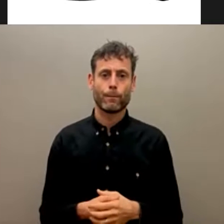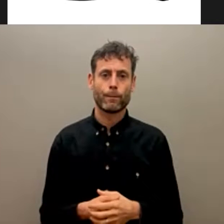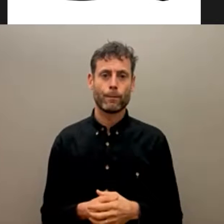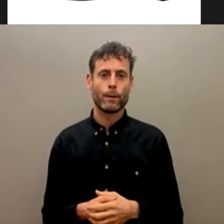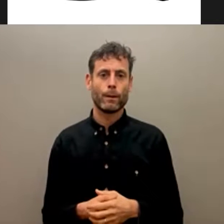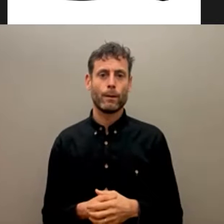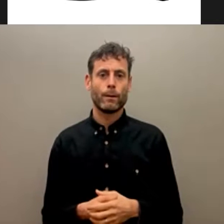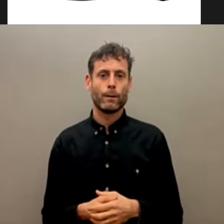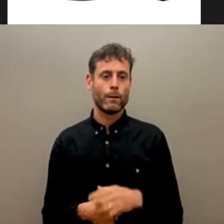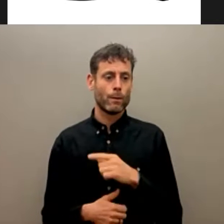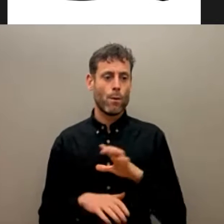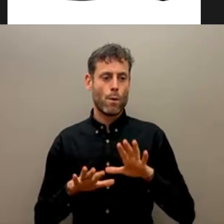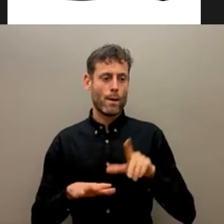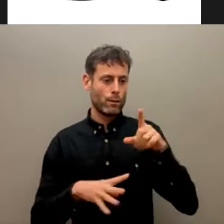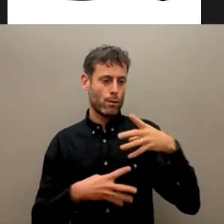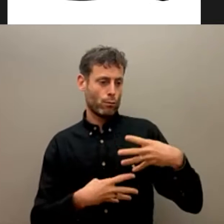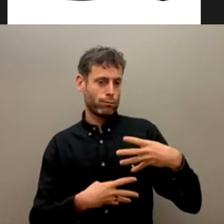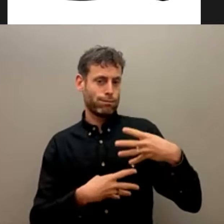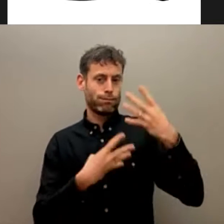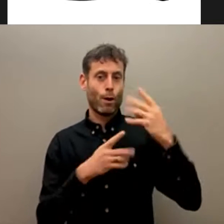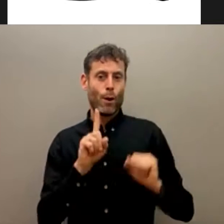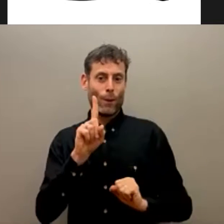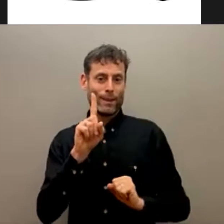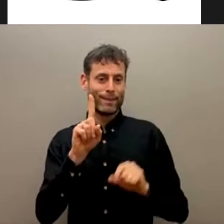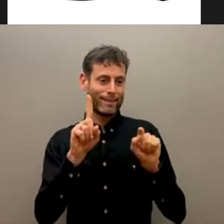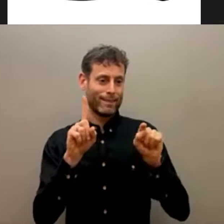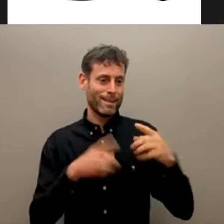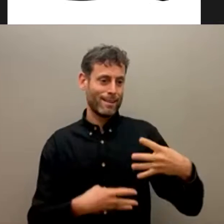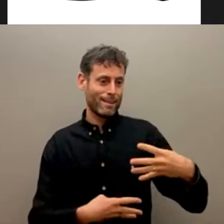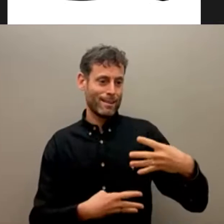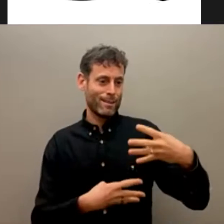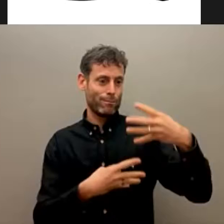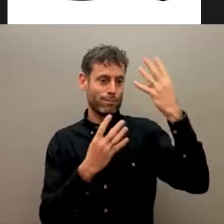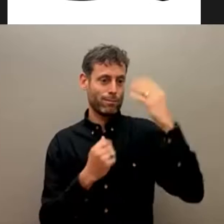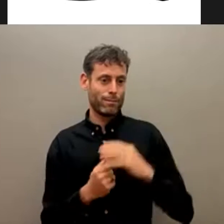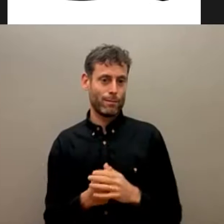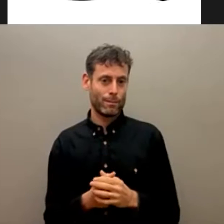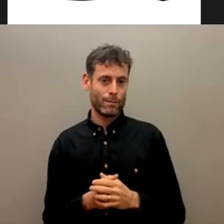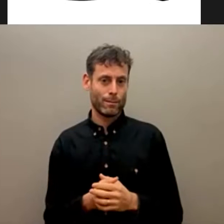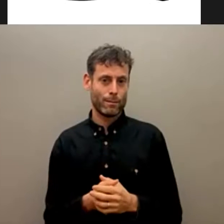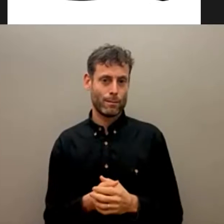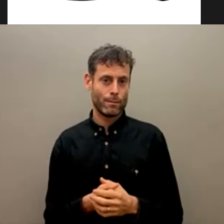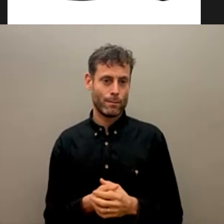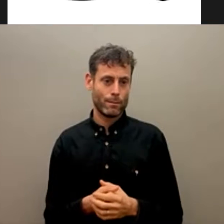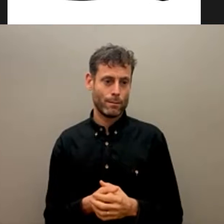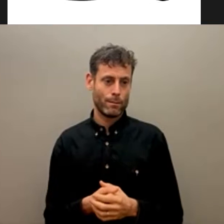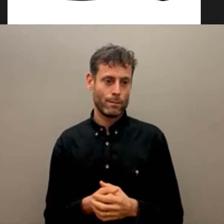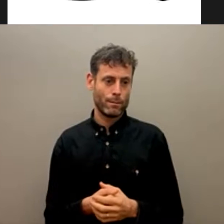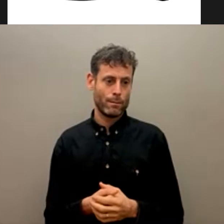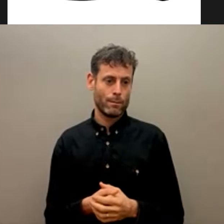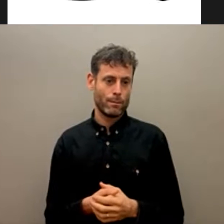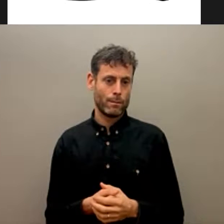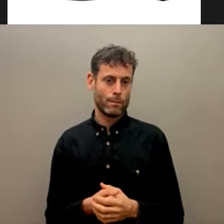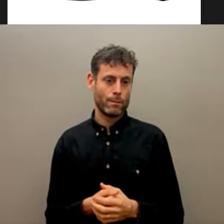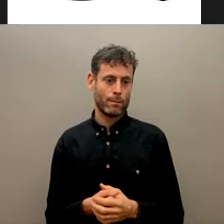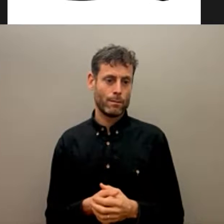The captions not appeared yet. Okay, let me pop another question to another colleague then while that's